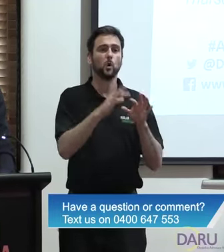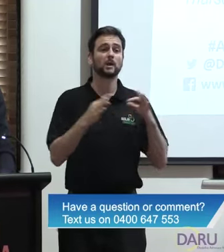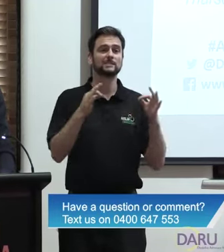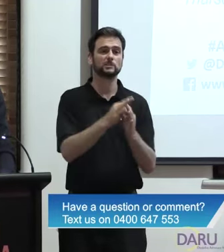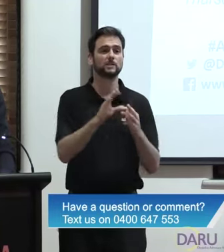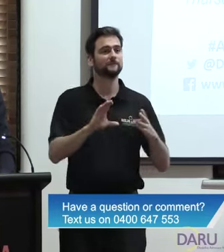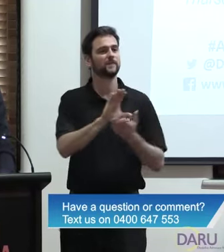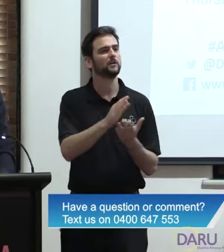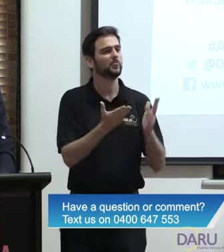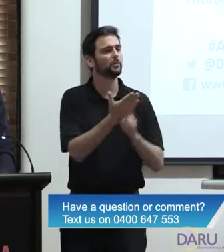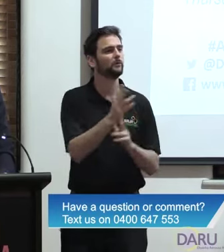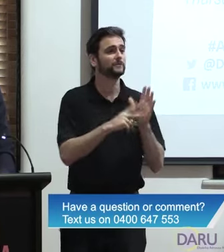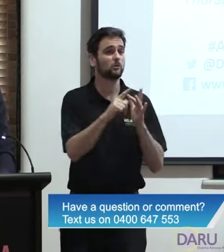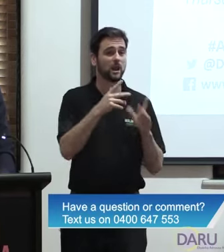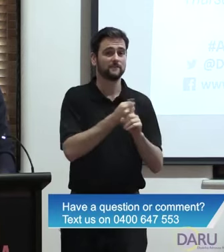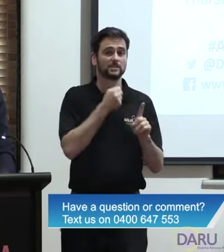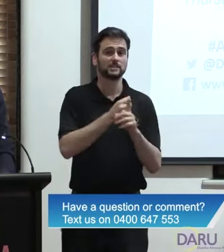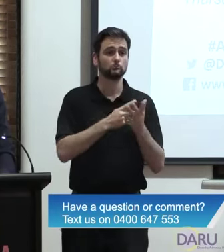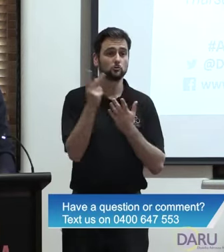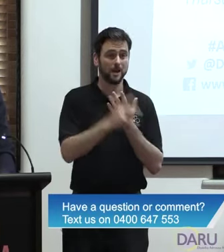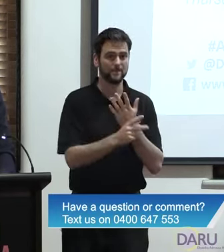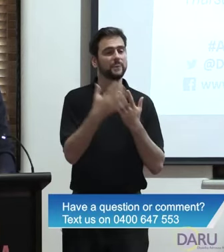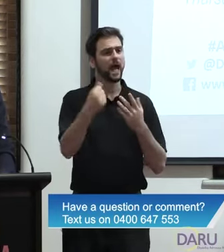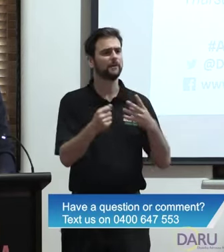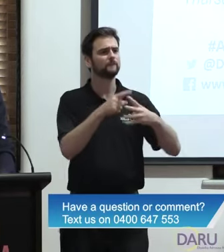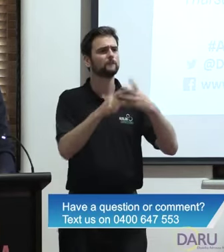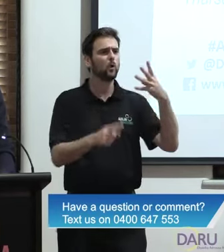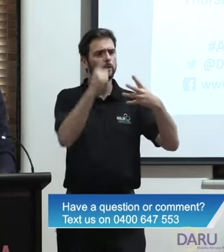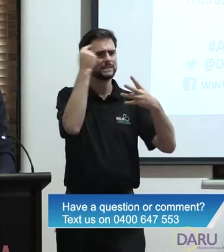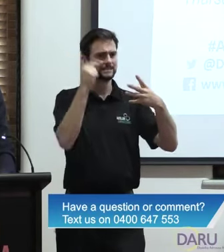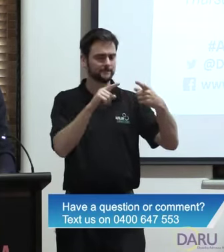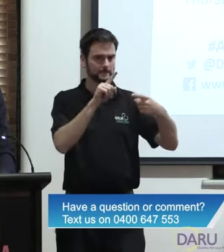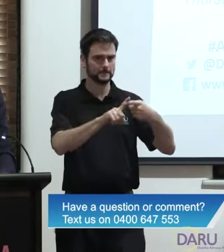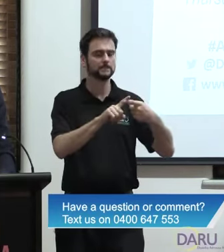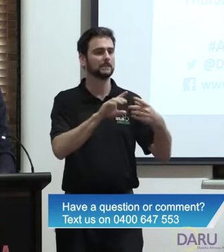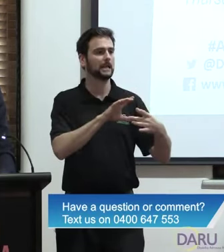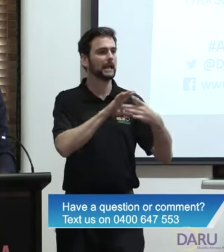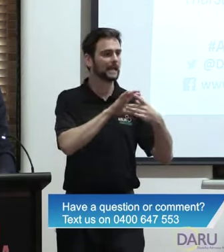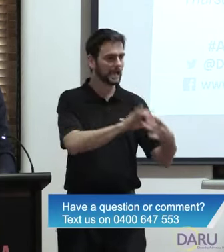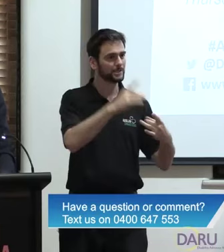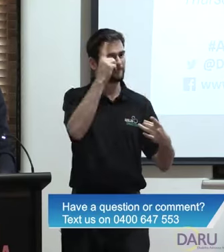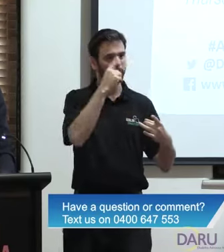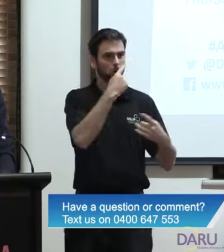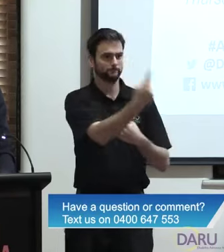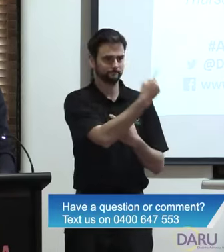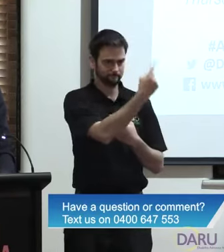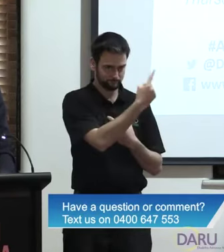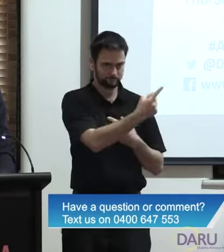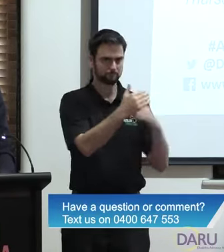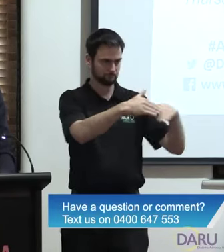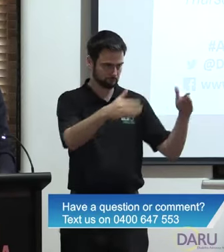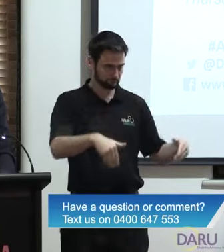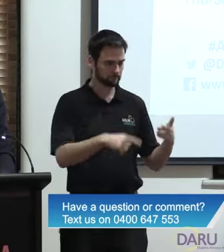meet 4 objectives. Let me see if I can remember them now. So engaging diverse and isolated groups, managing